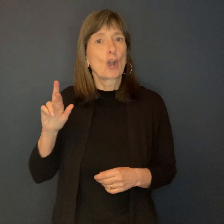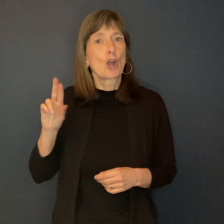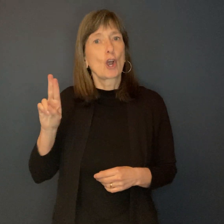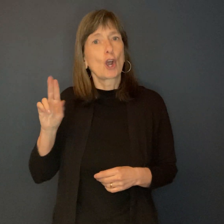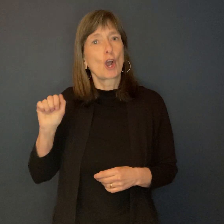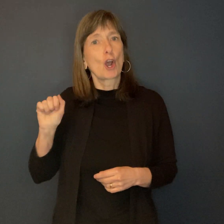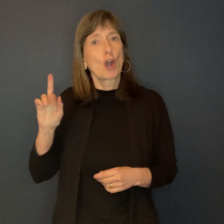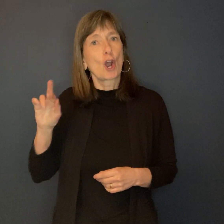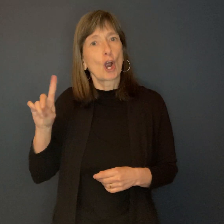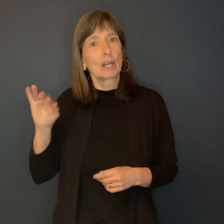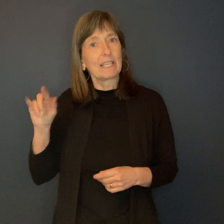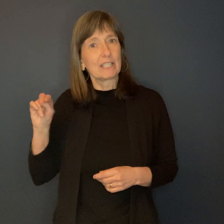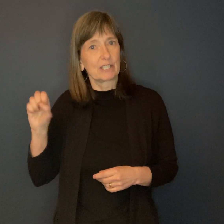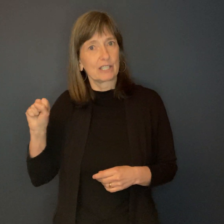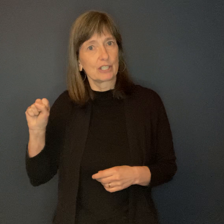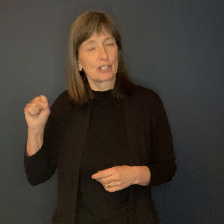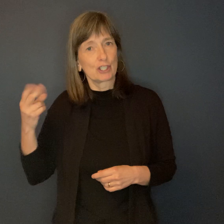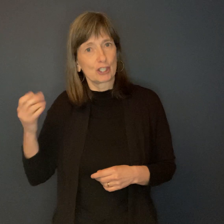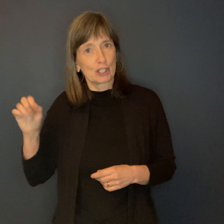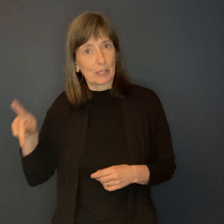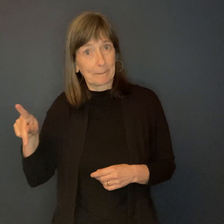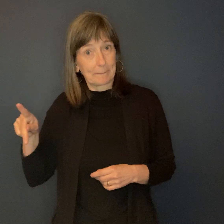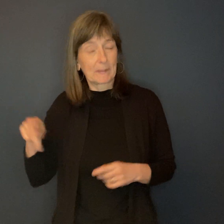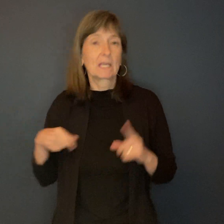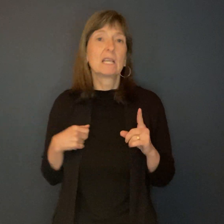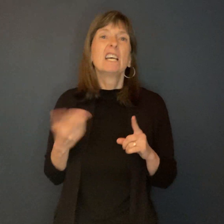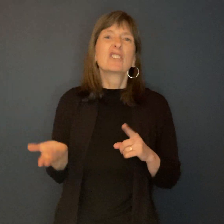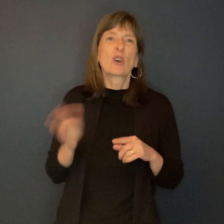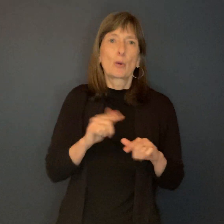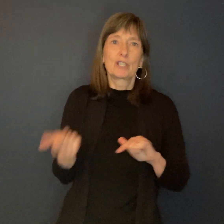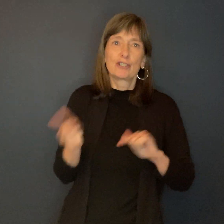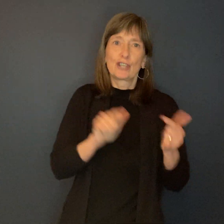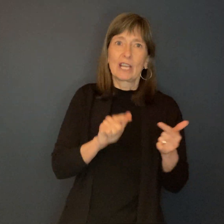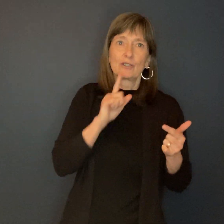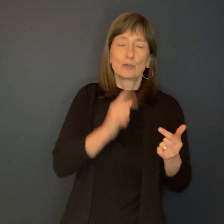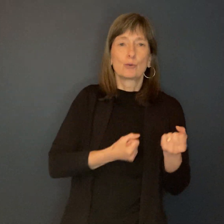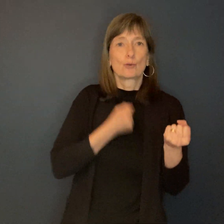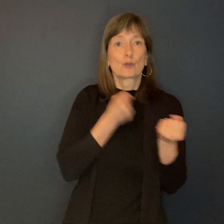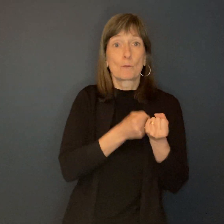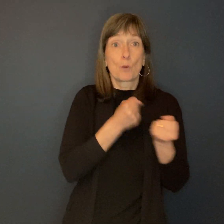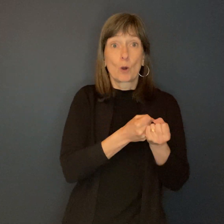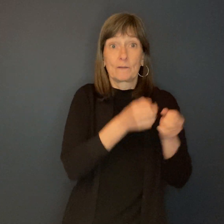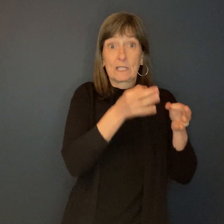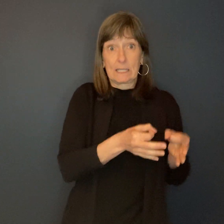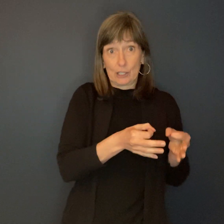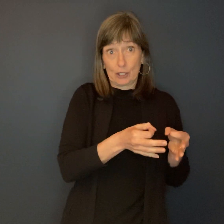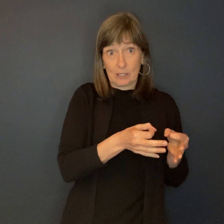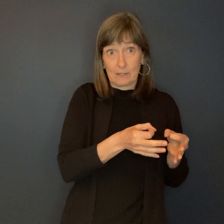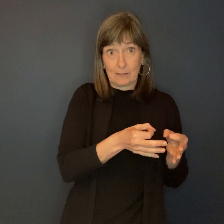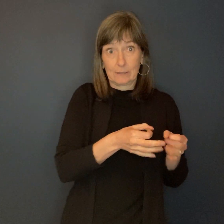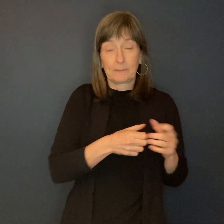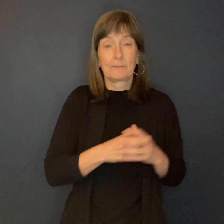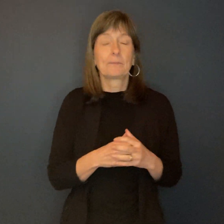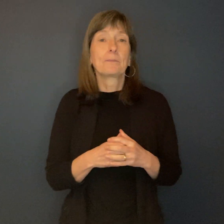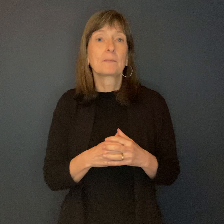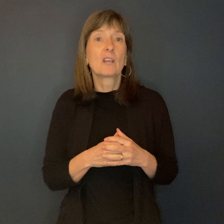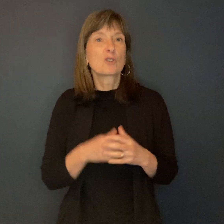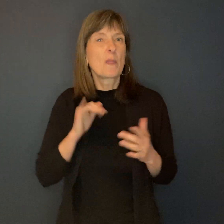title and the early thinking process around what decision-making supports,